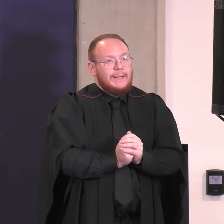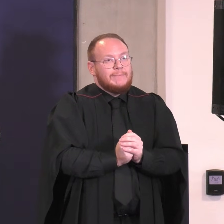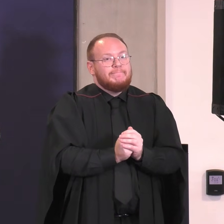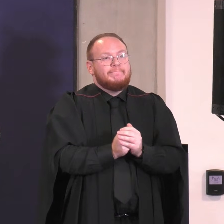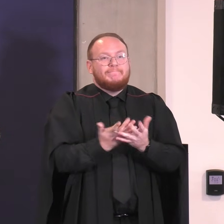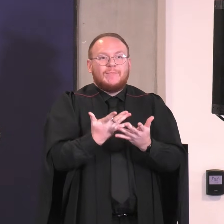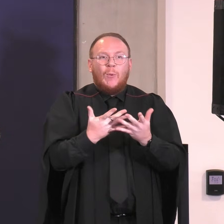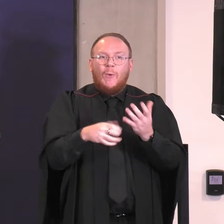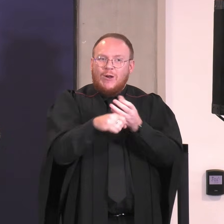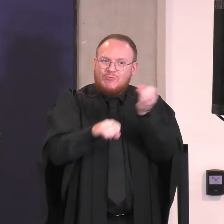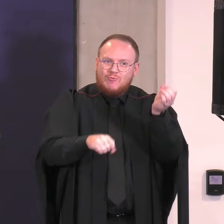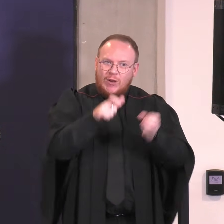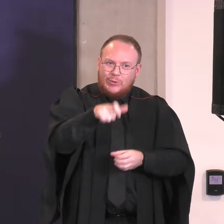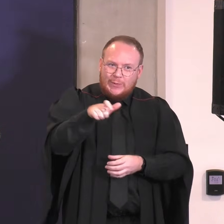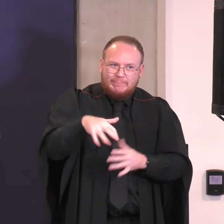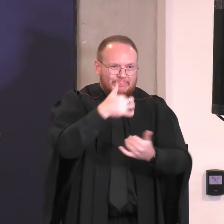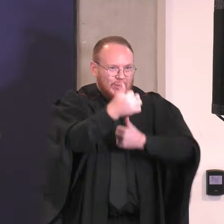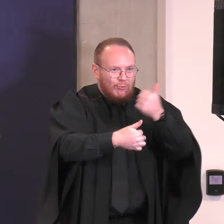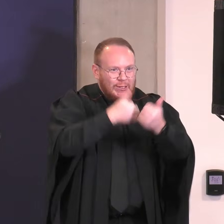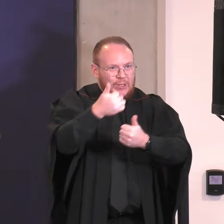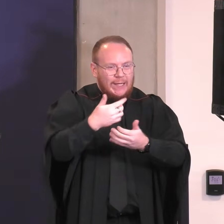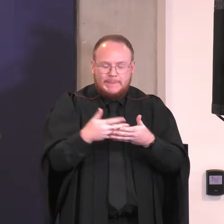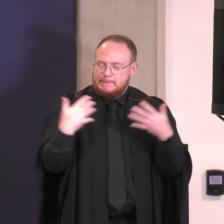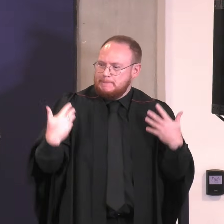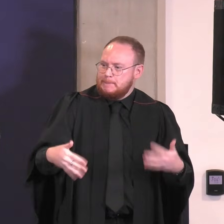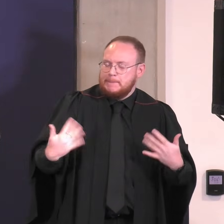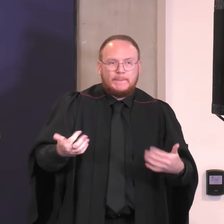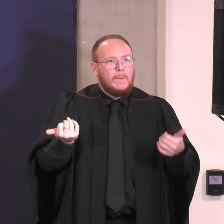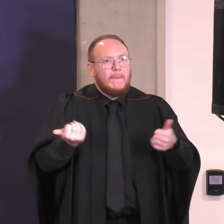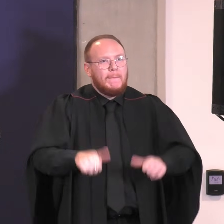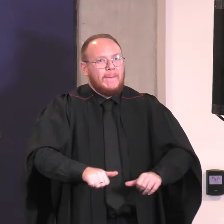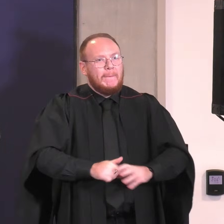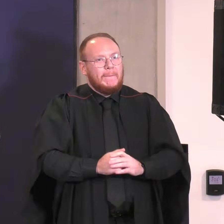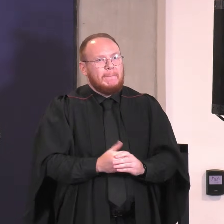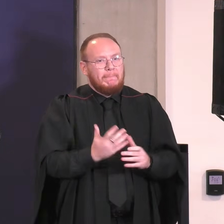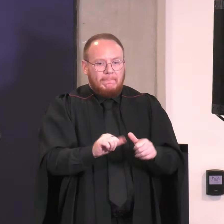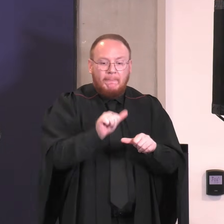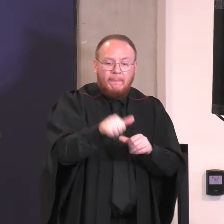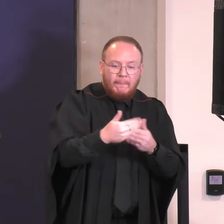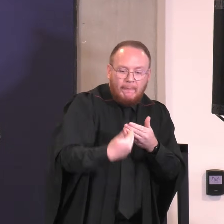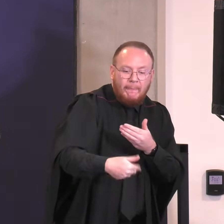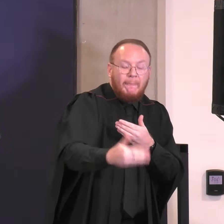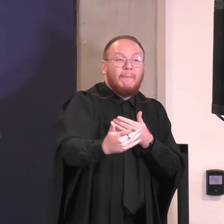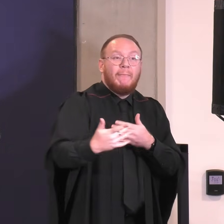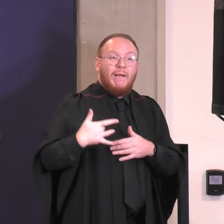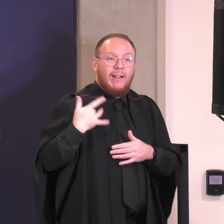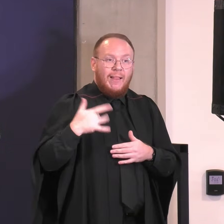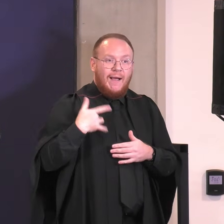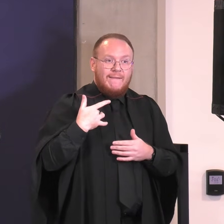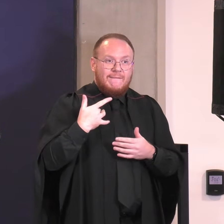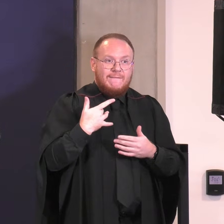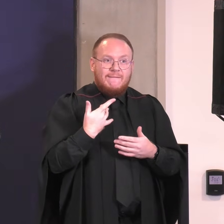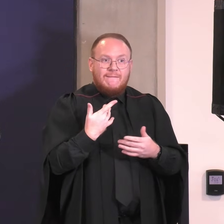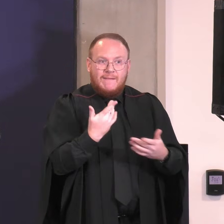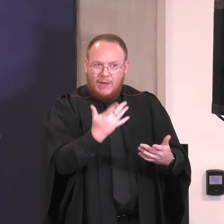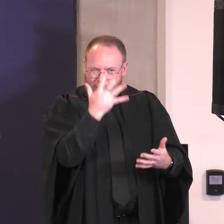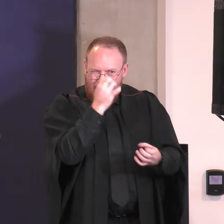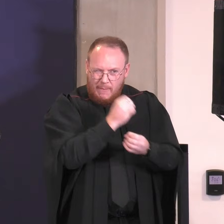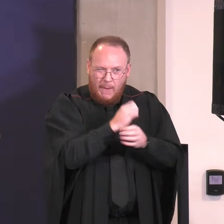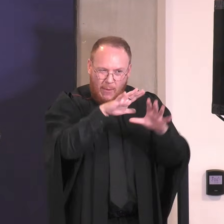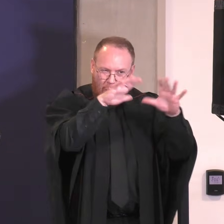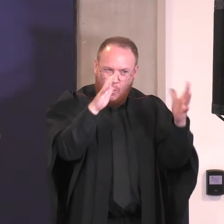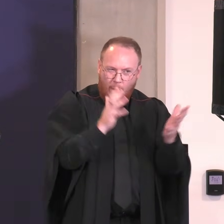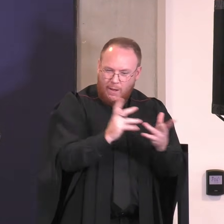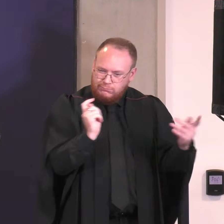Graduands, congratulations on reaching this incredible milestone. As you step into the next chapter of your rich lives, remember the world is